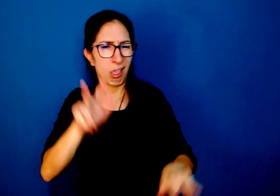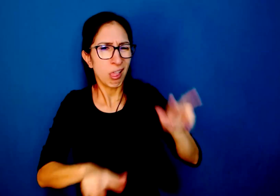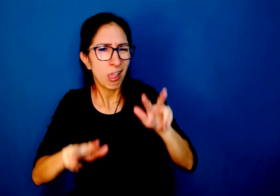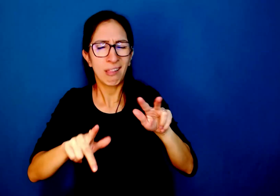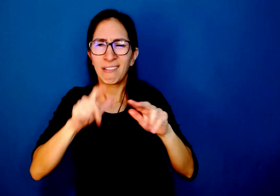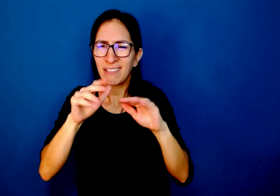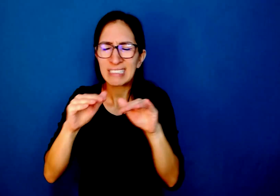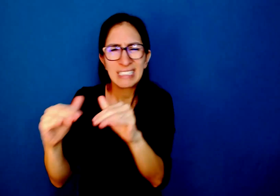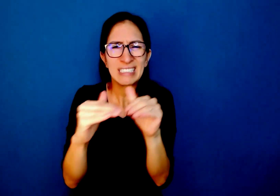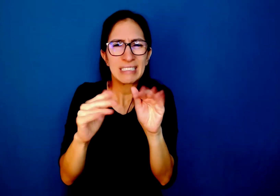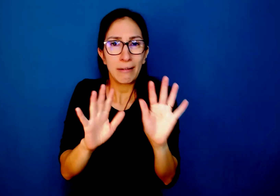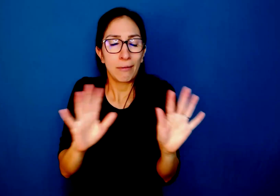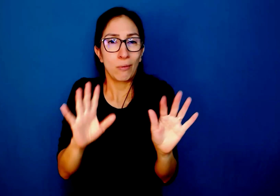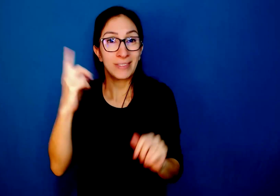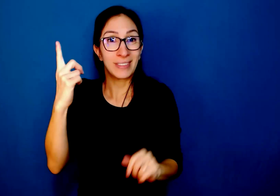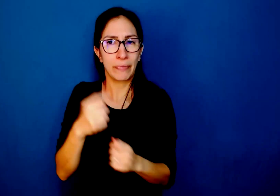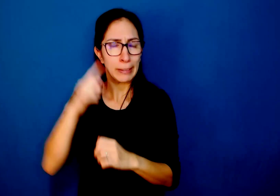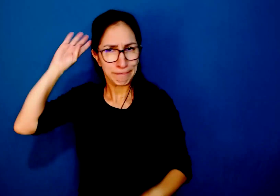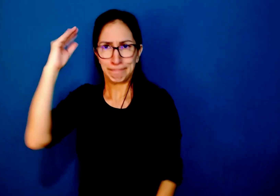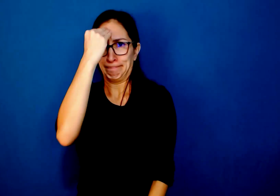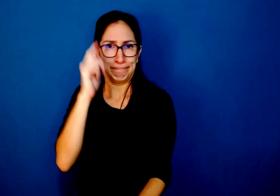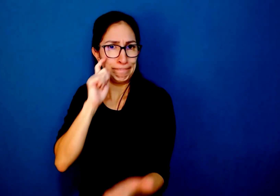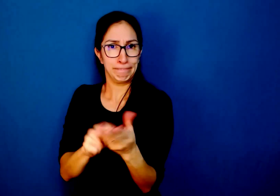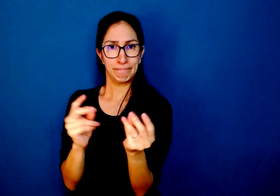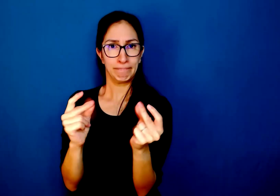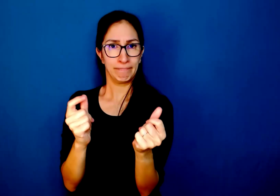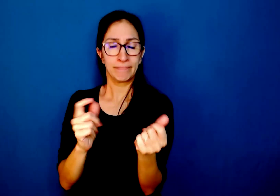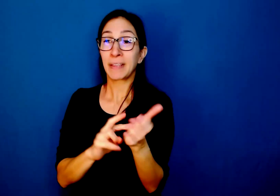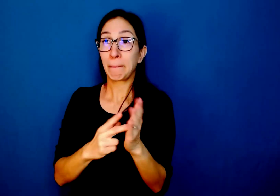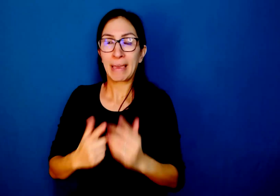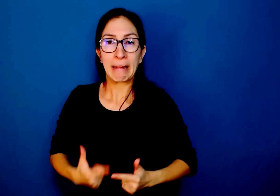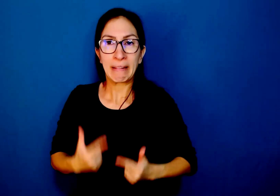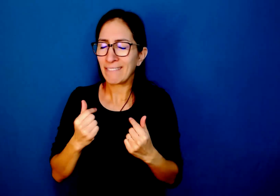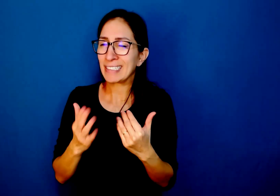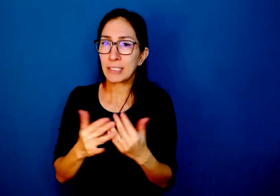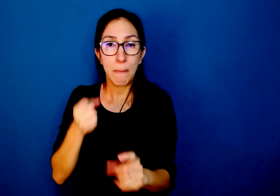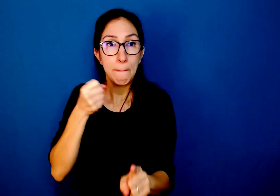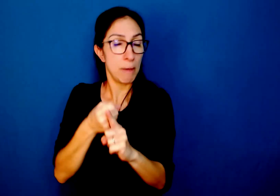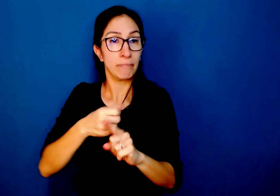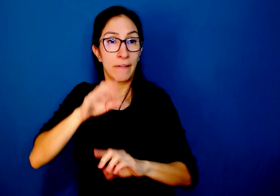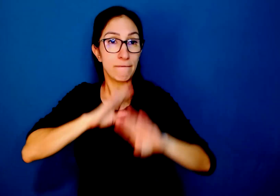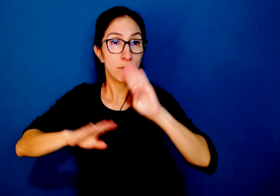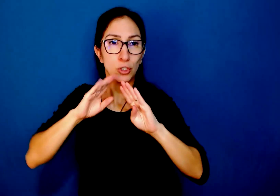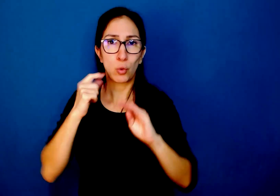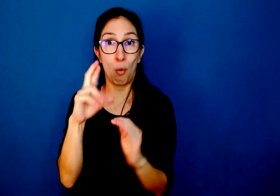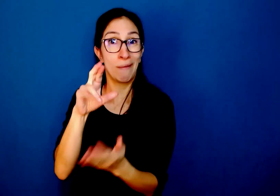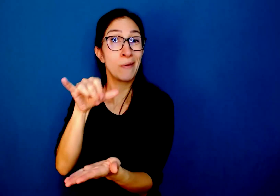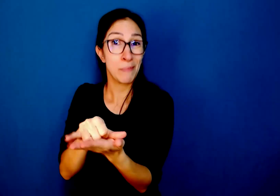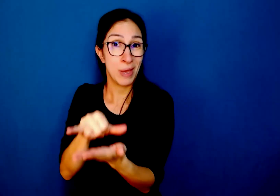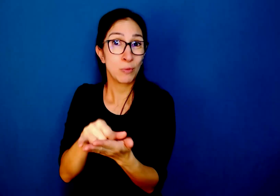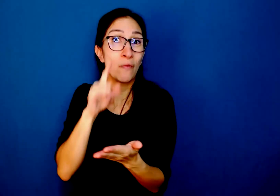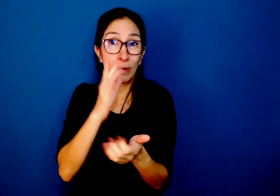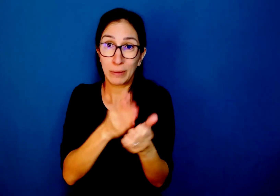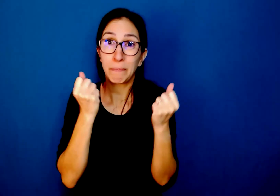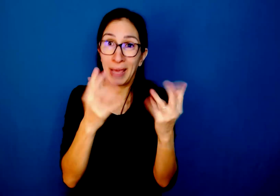consciously register. But it can make life really frustrating or impossible for some of us. So beyond my personal experience, I'm also